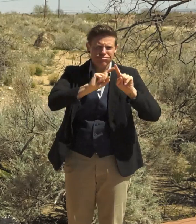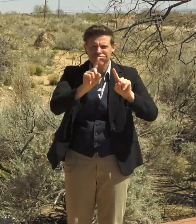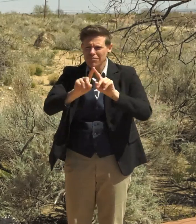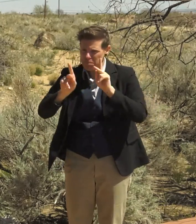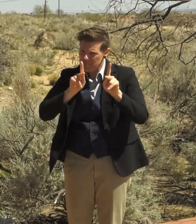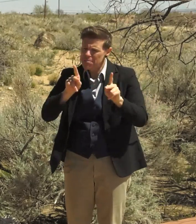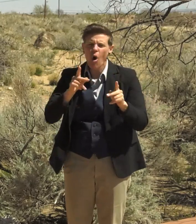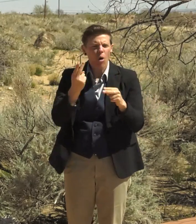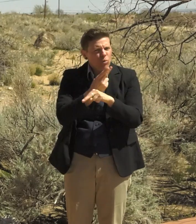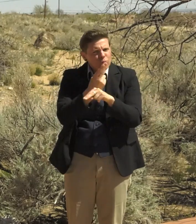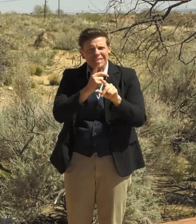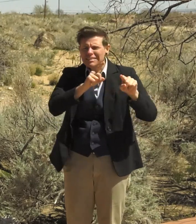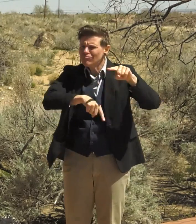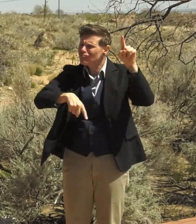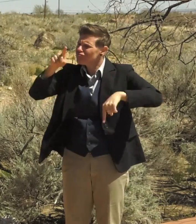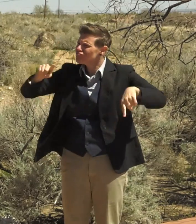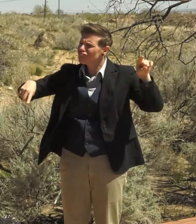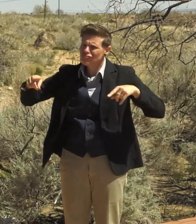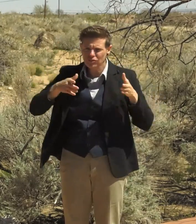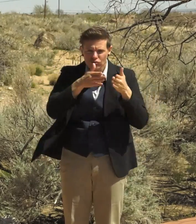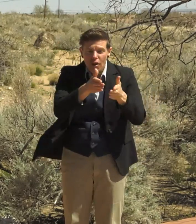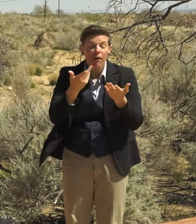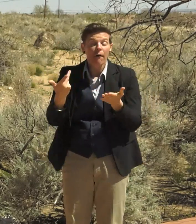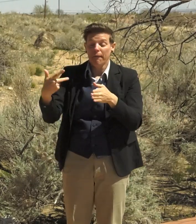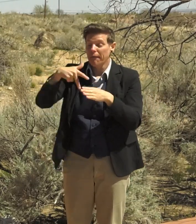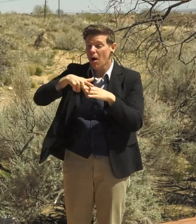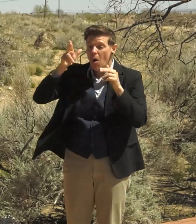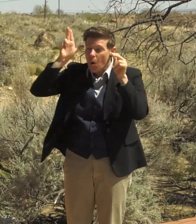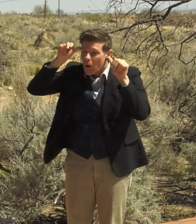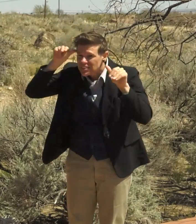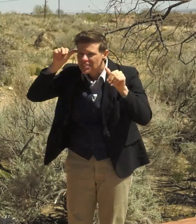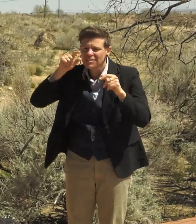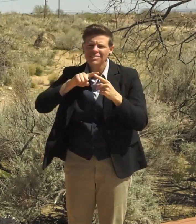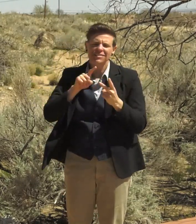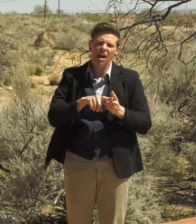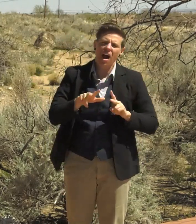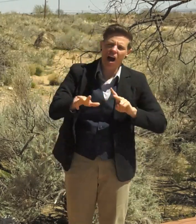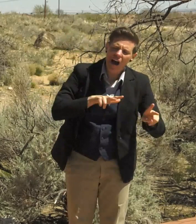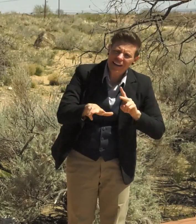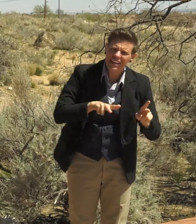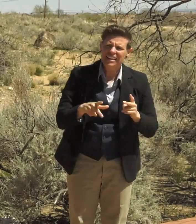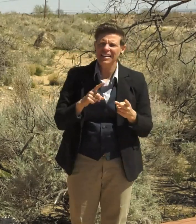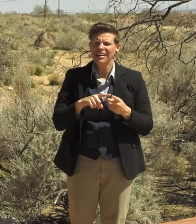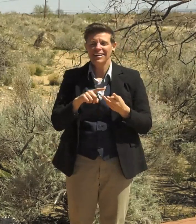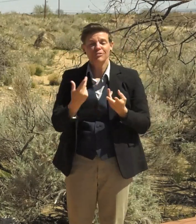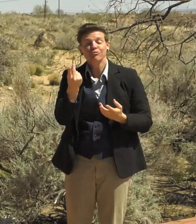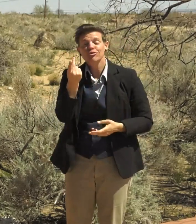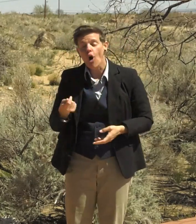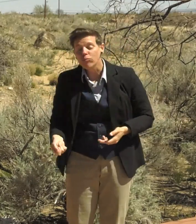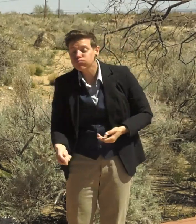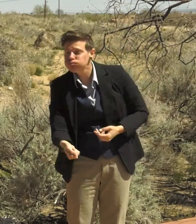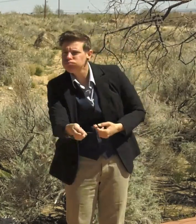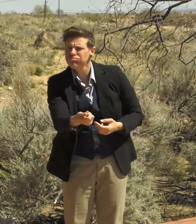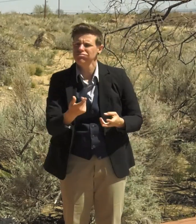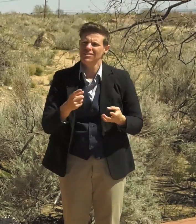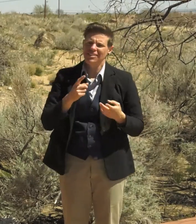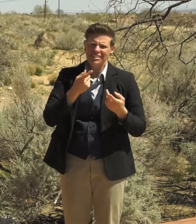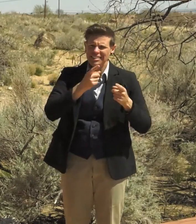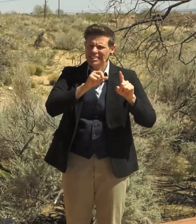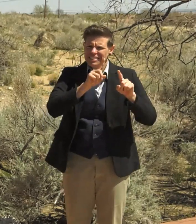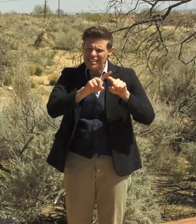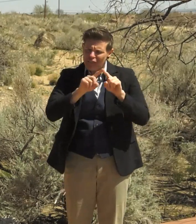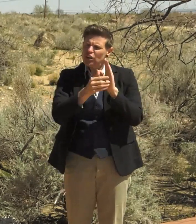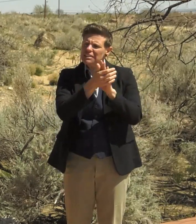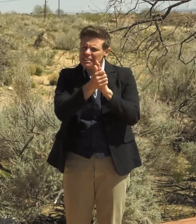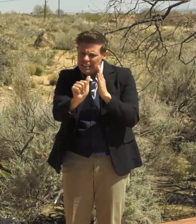have hikers, dog walkers, people of all different abilities. And we really need to be very courteous to each